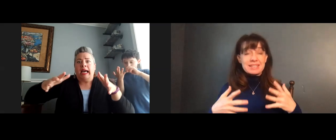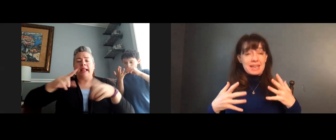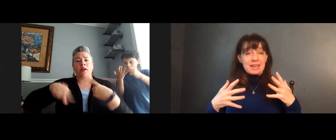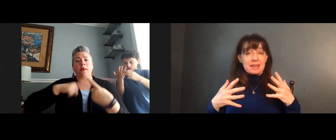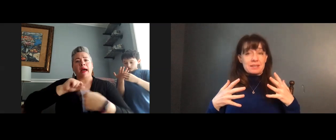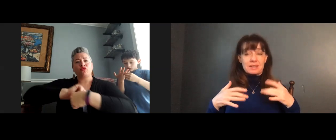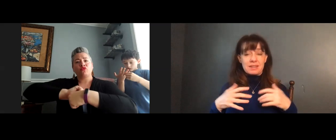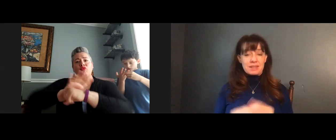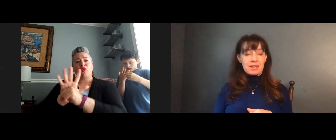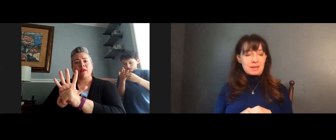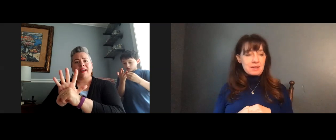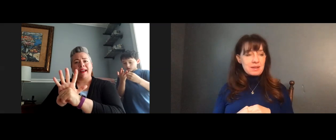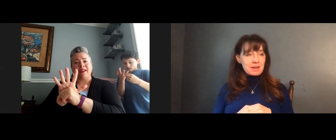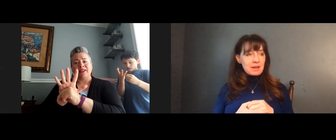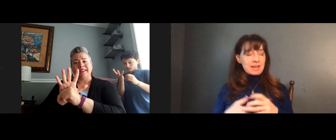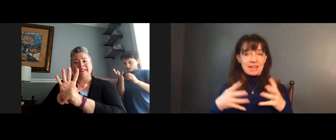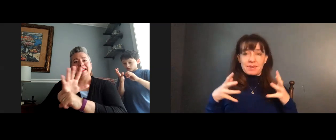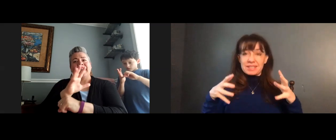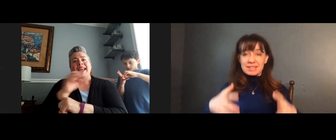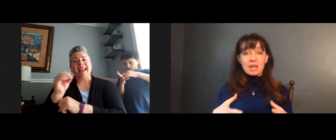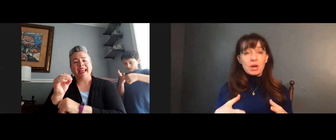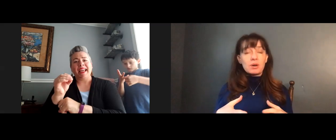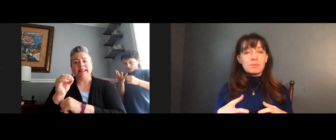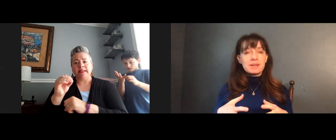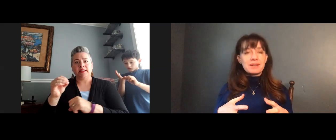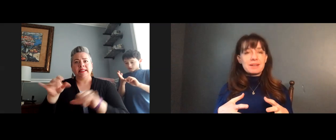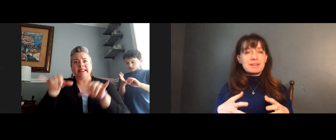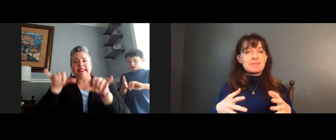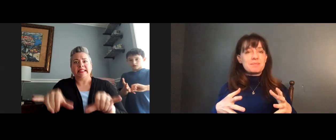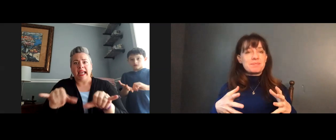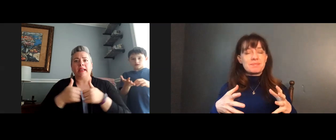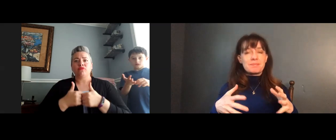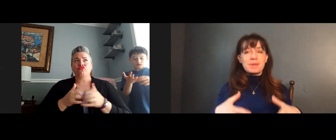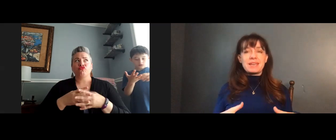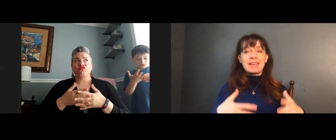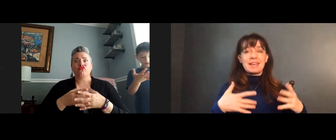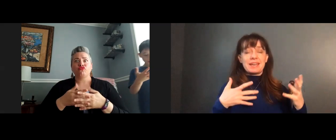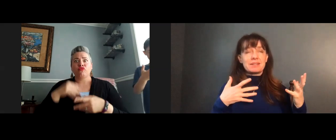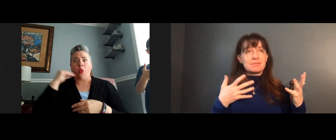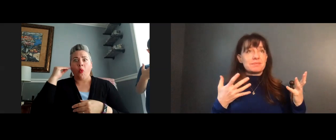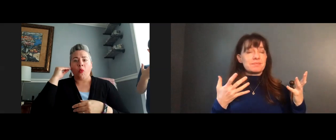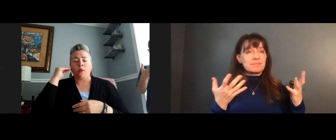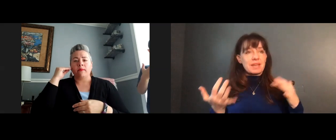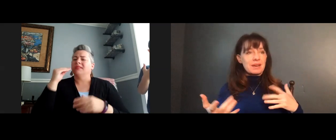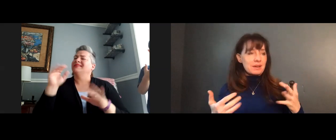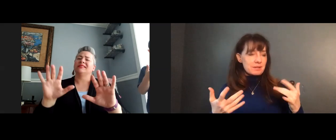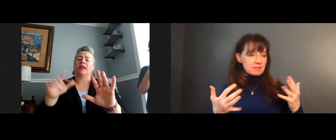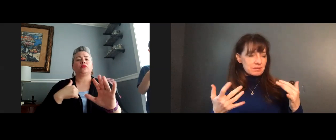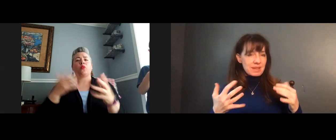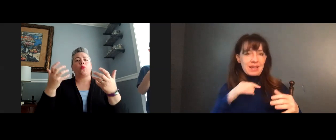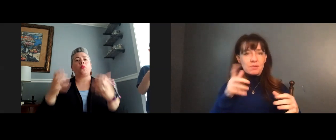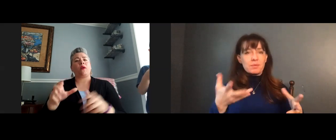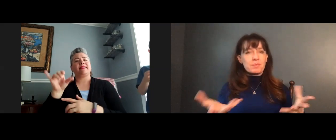and the us having to stay home be a uh